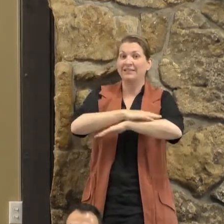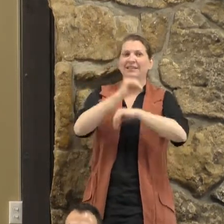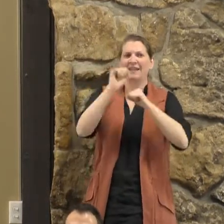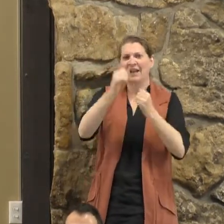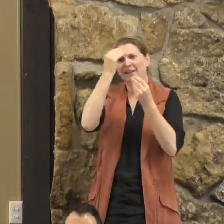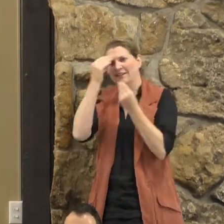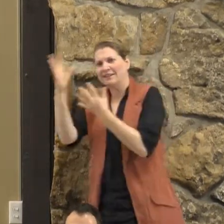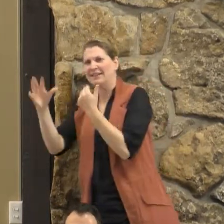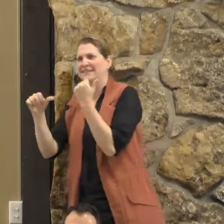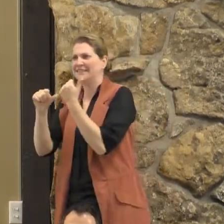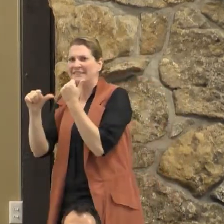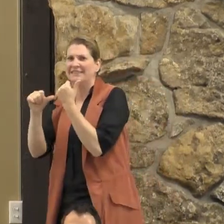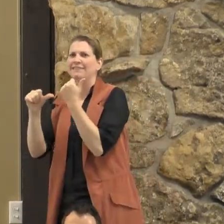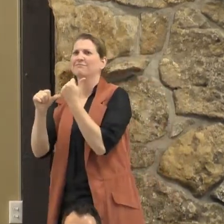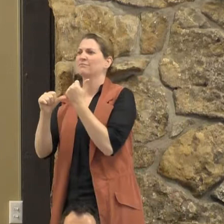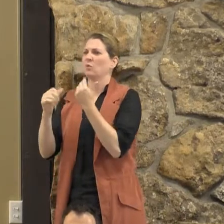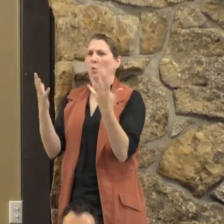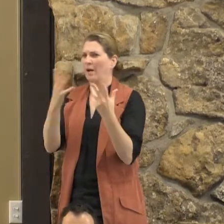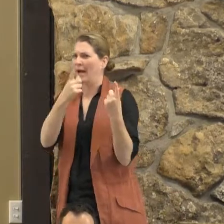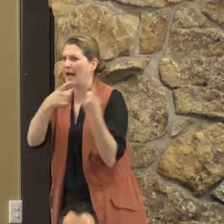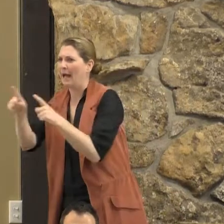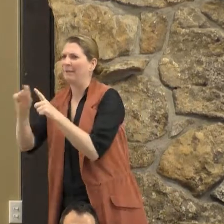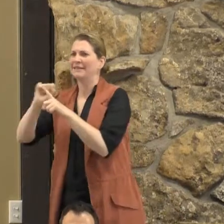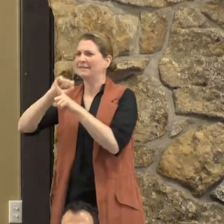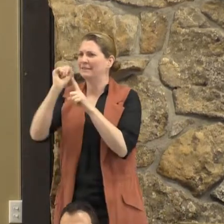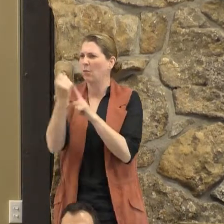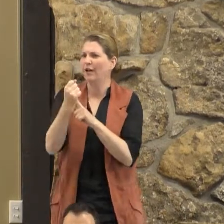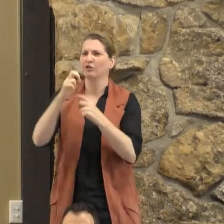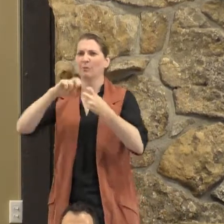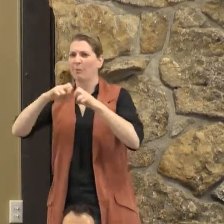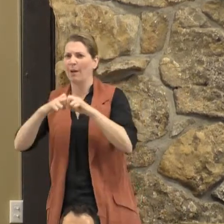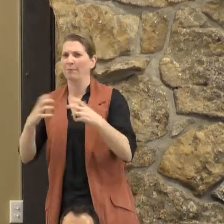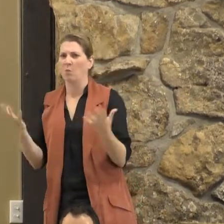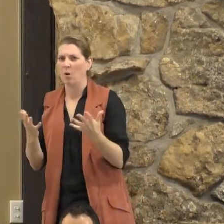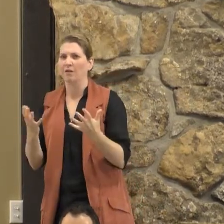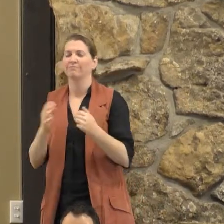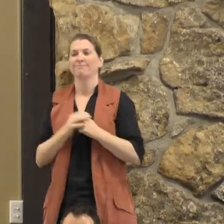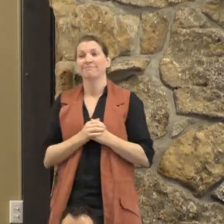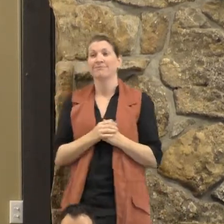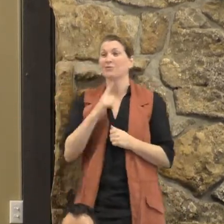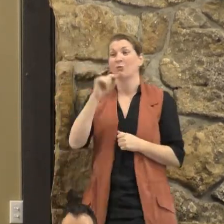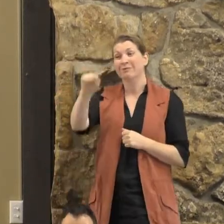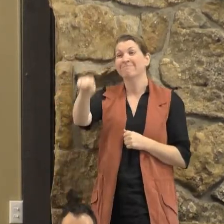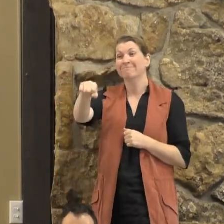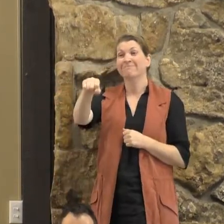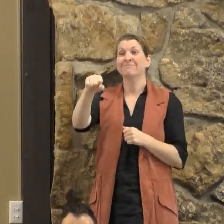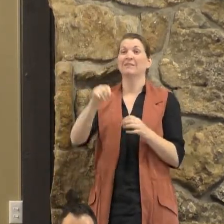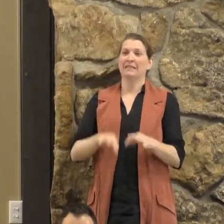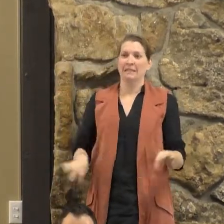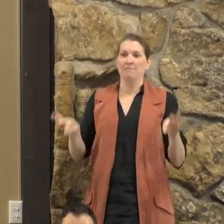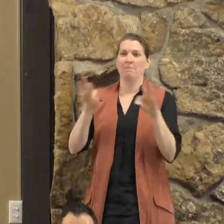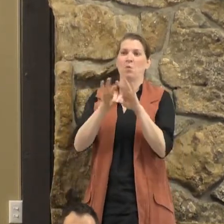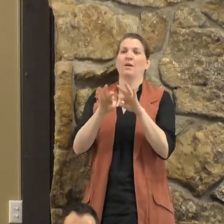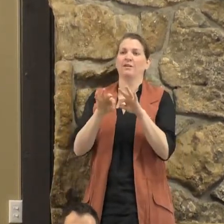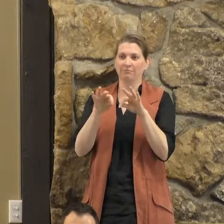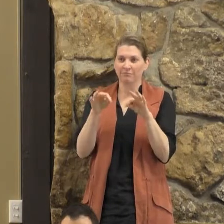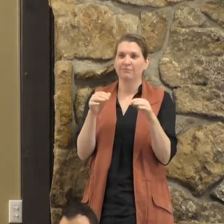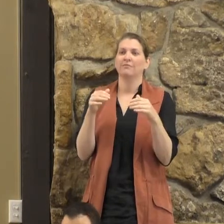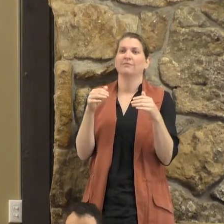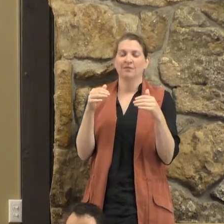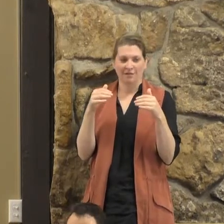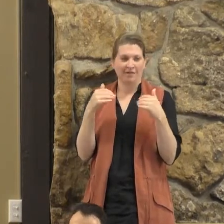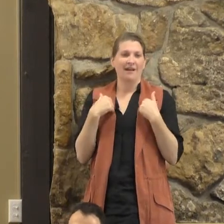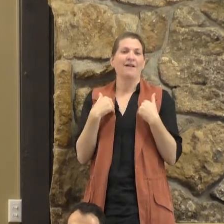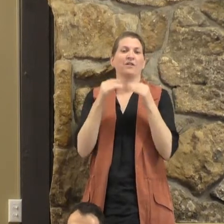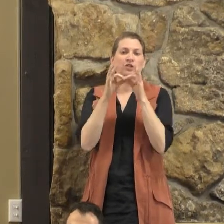doctor. Just having that interpreter there is very important. And it made that experience a